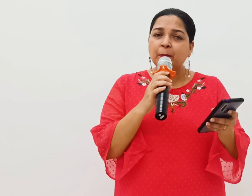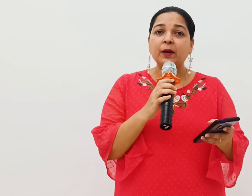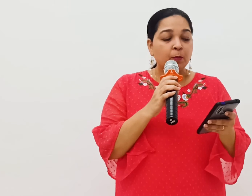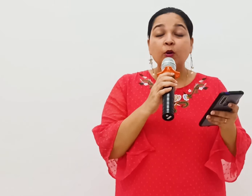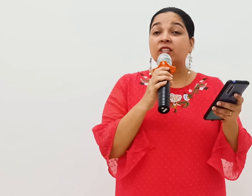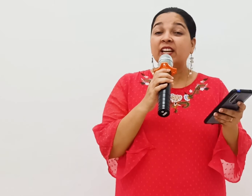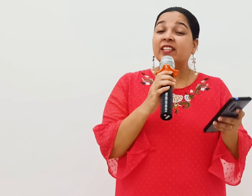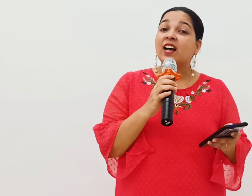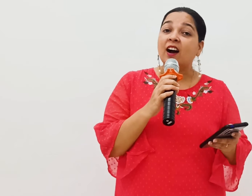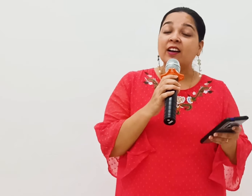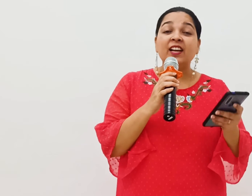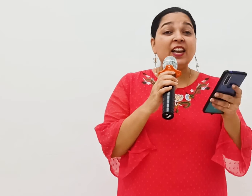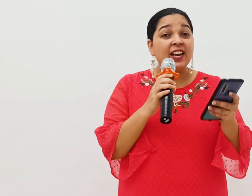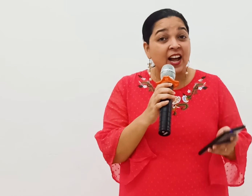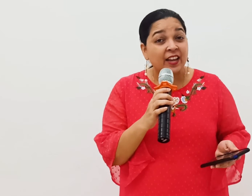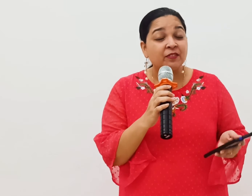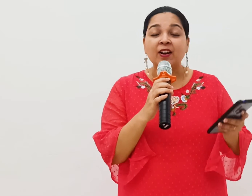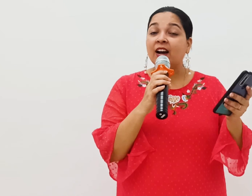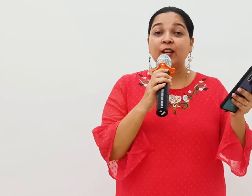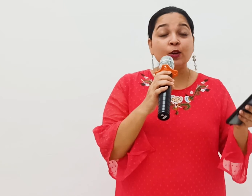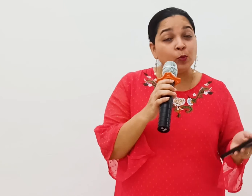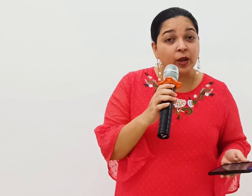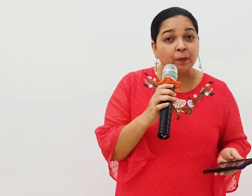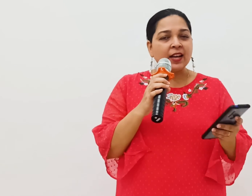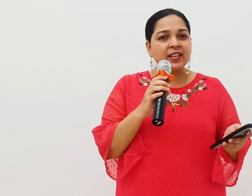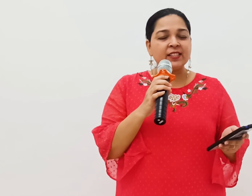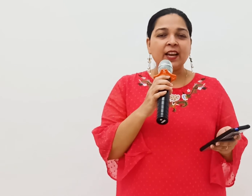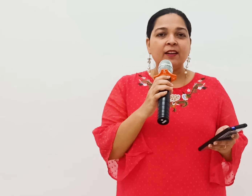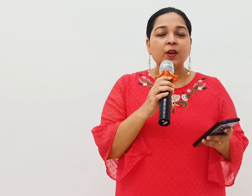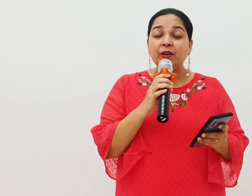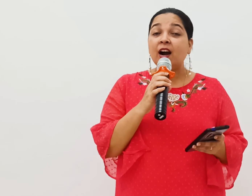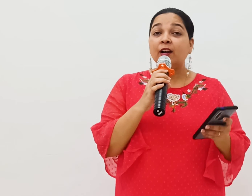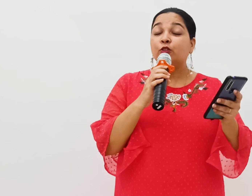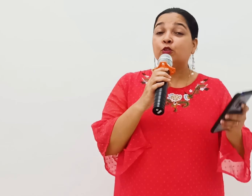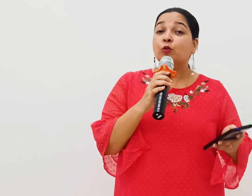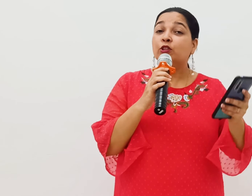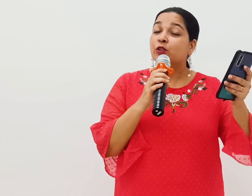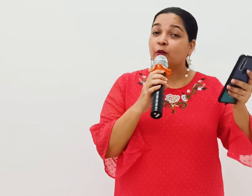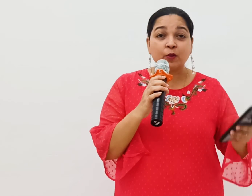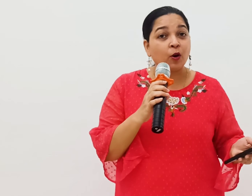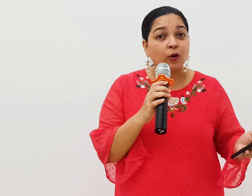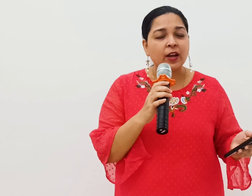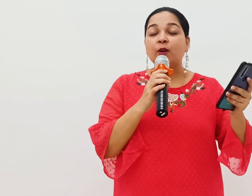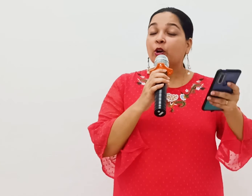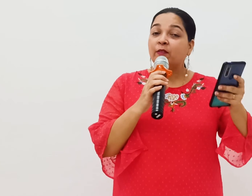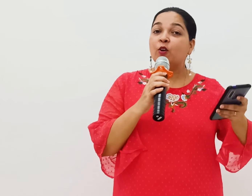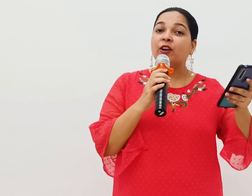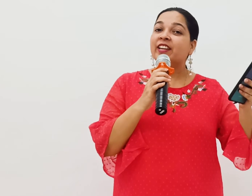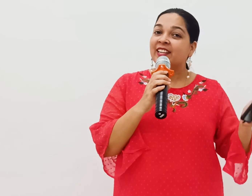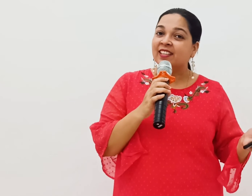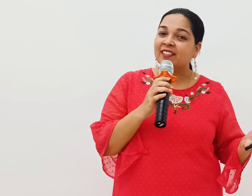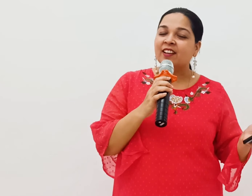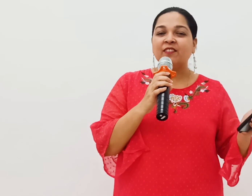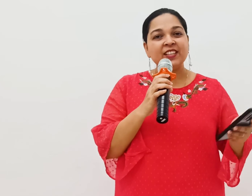it, keep it, because it is our life. Hallelujah. As I said, we are soldiers of God, and whatever